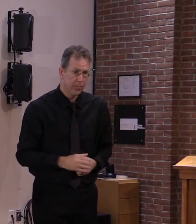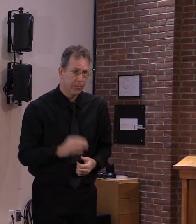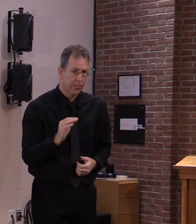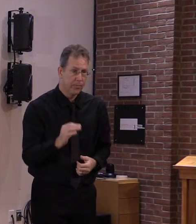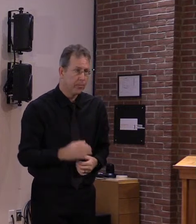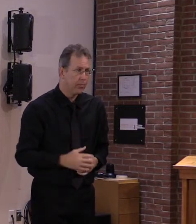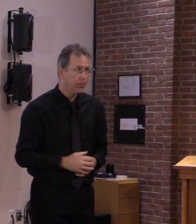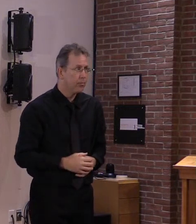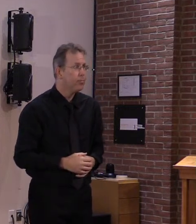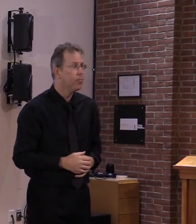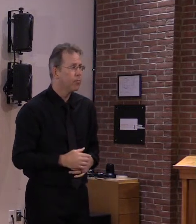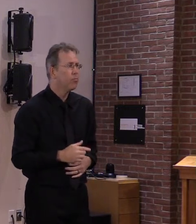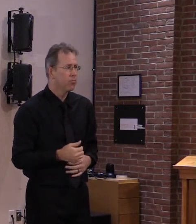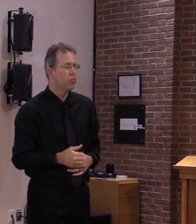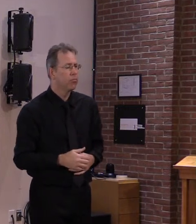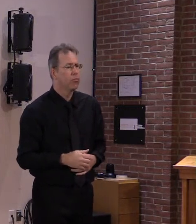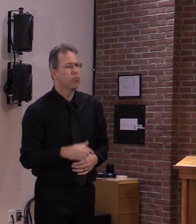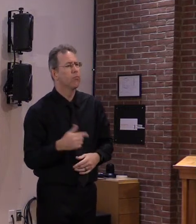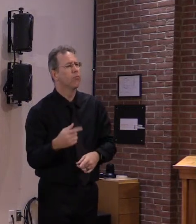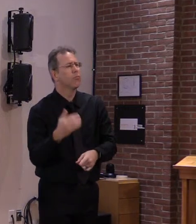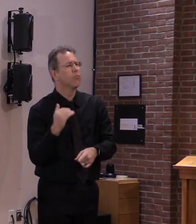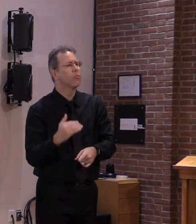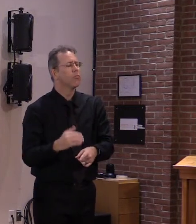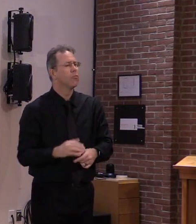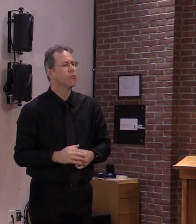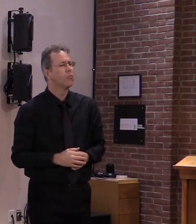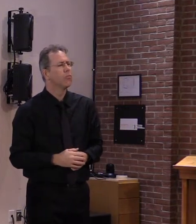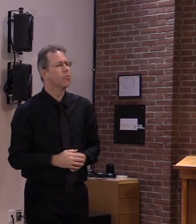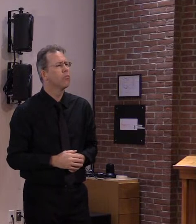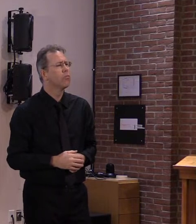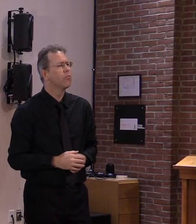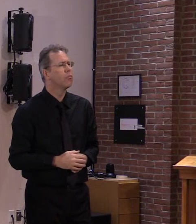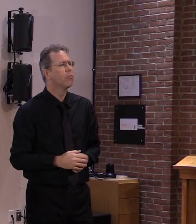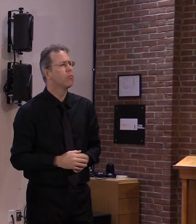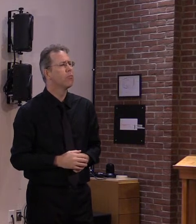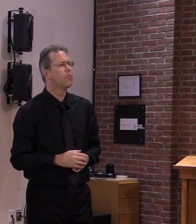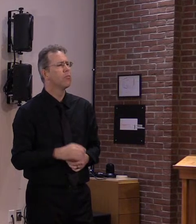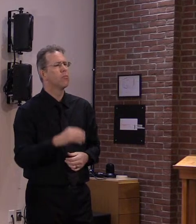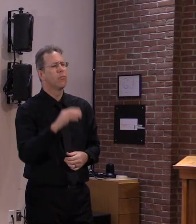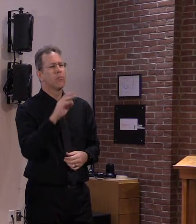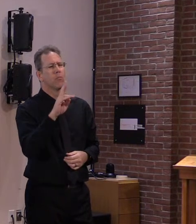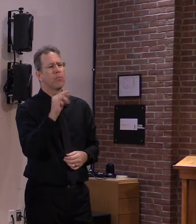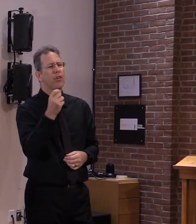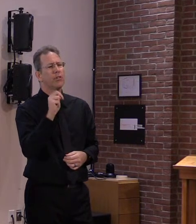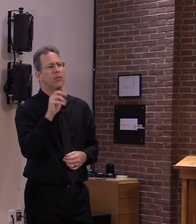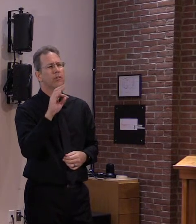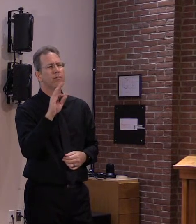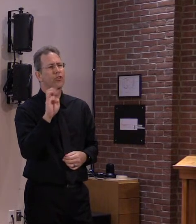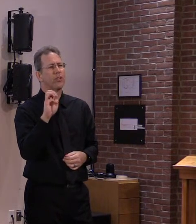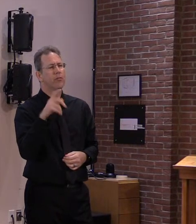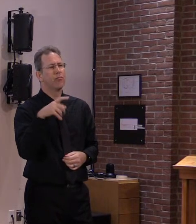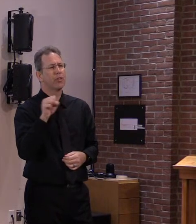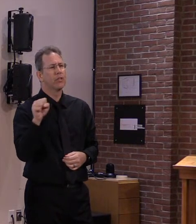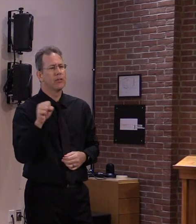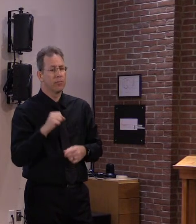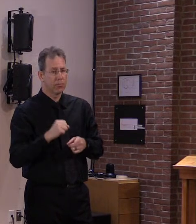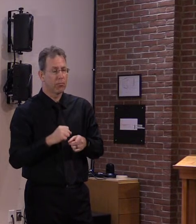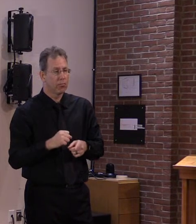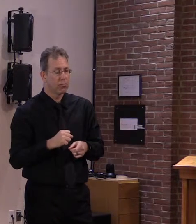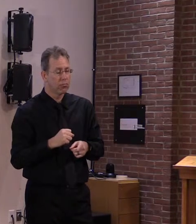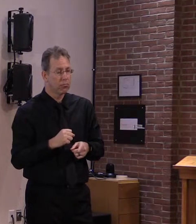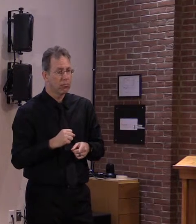Vermont, to try and prevent the rise in number of cases. Now, admittedly, there was a lot of reaction to